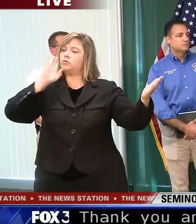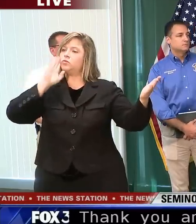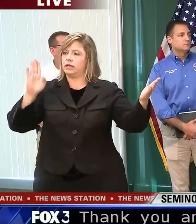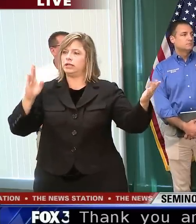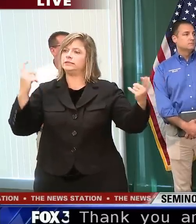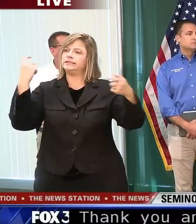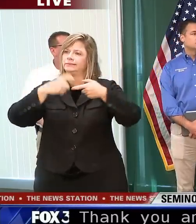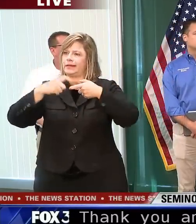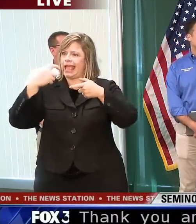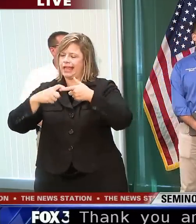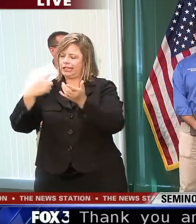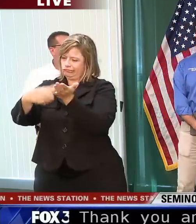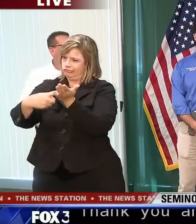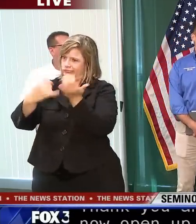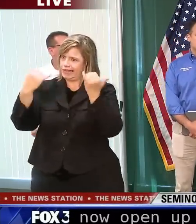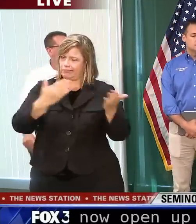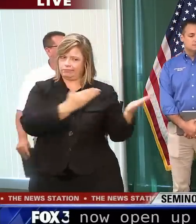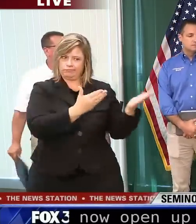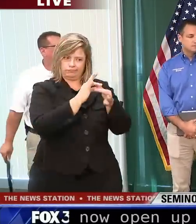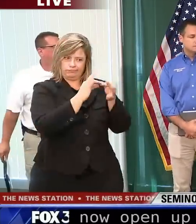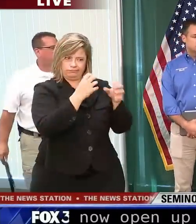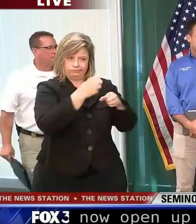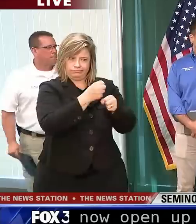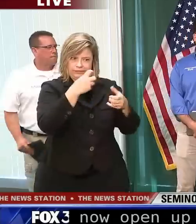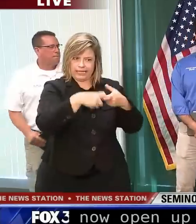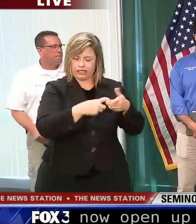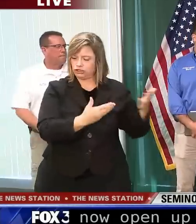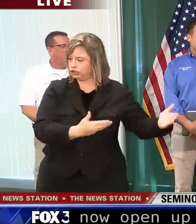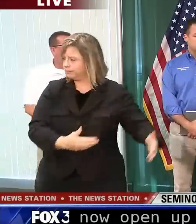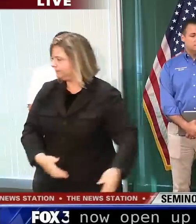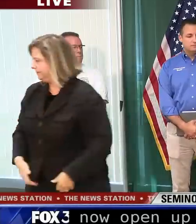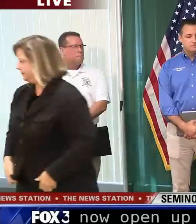to give a recap in Spanish.